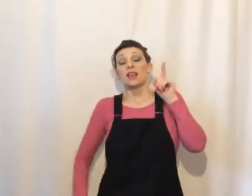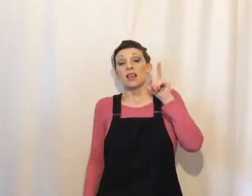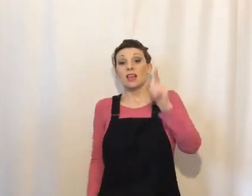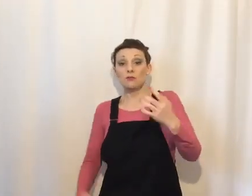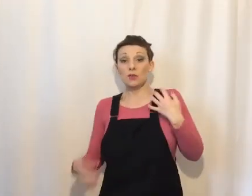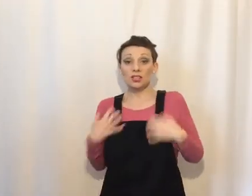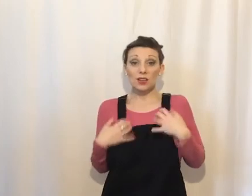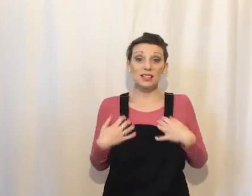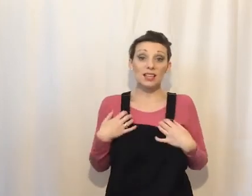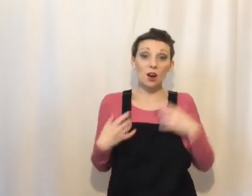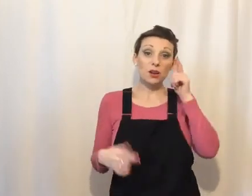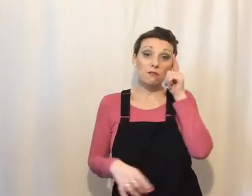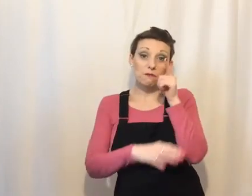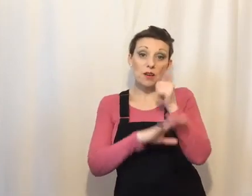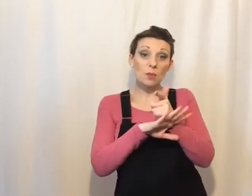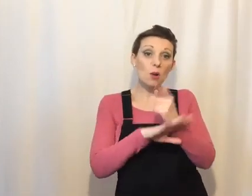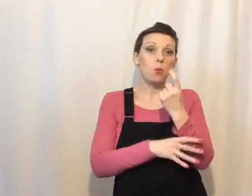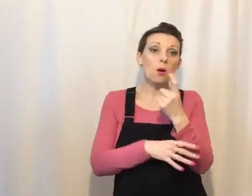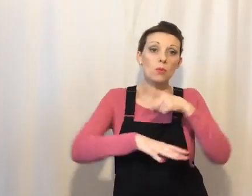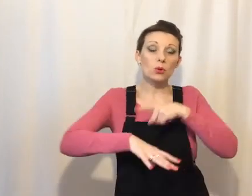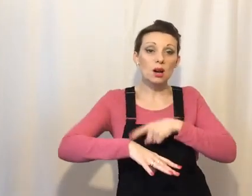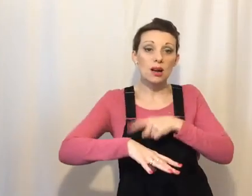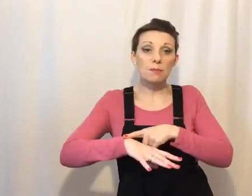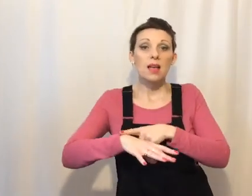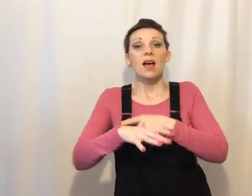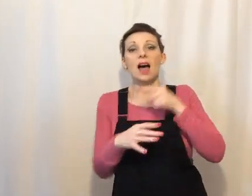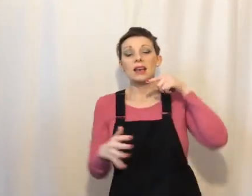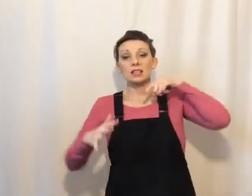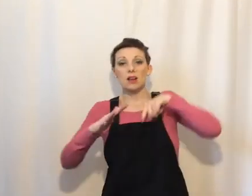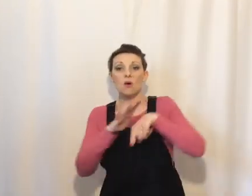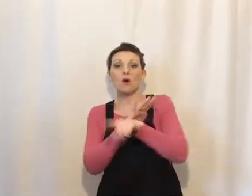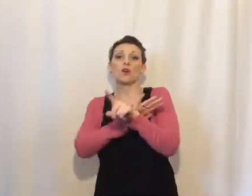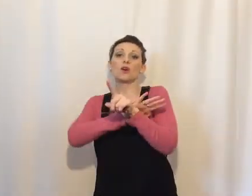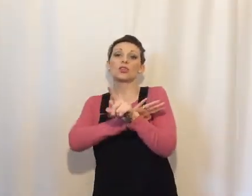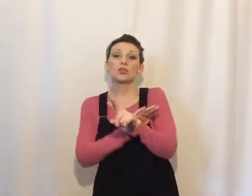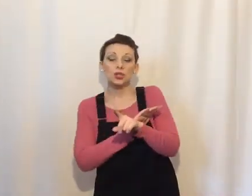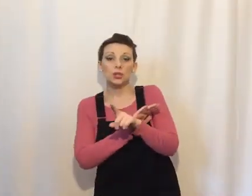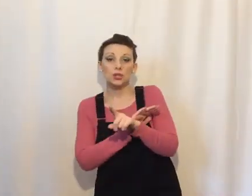if you're interested, I'm going to film it one more time and it's going to go on our YouTube channel.